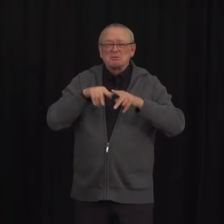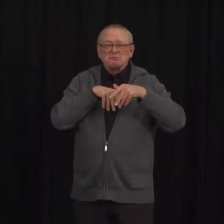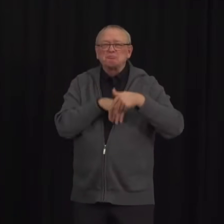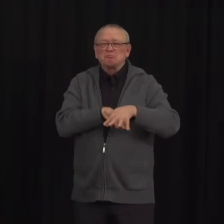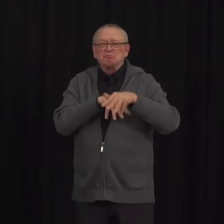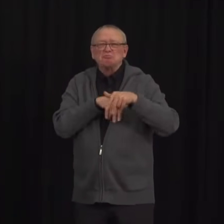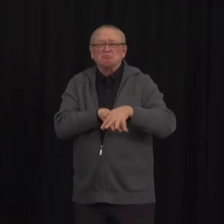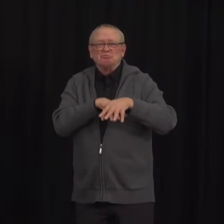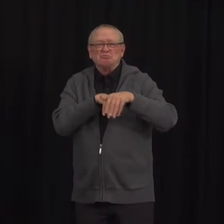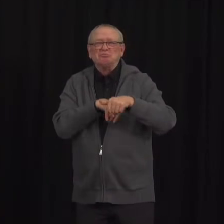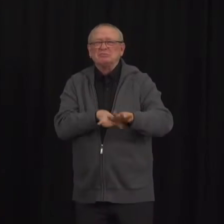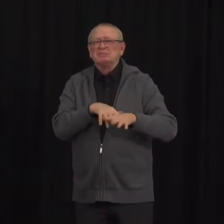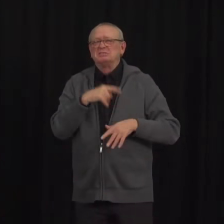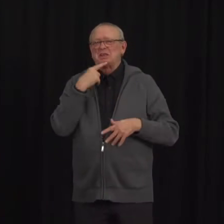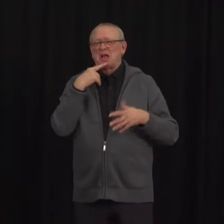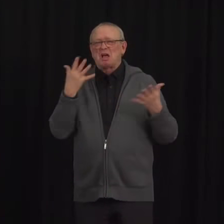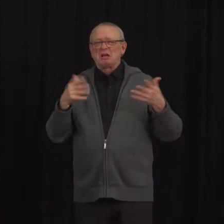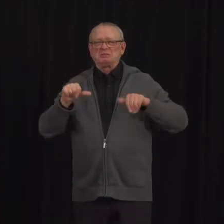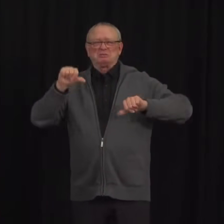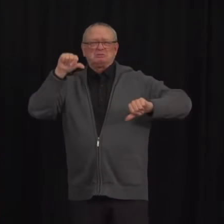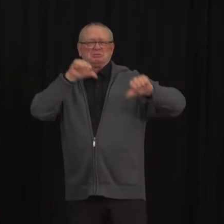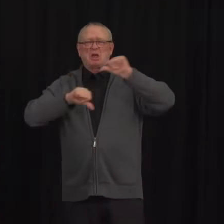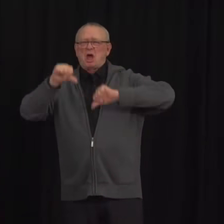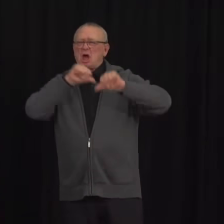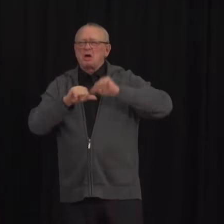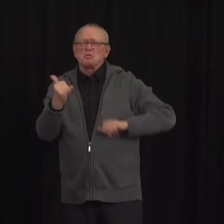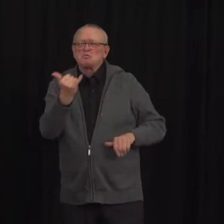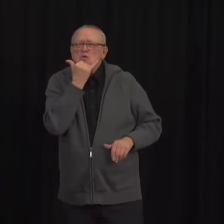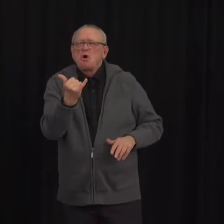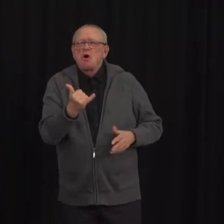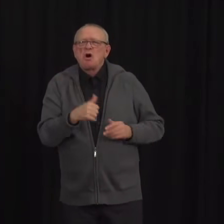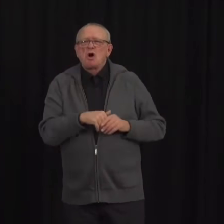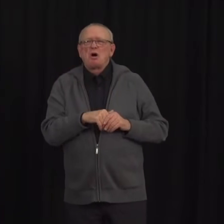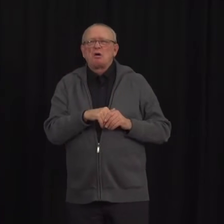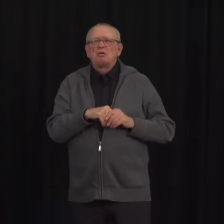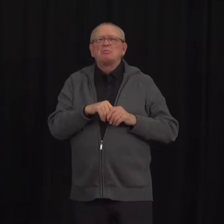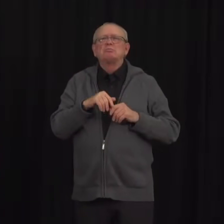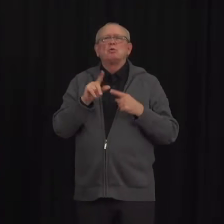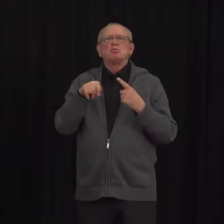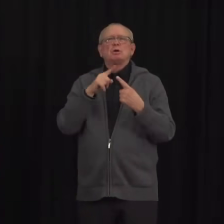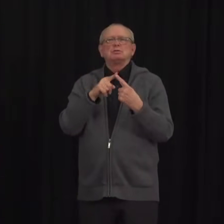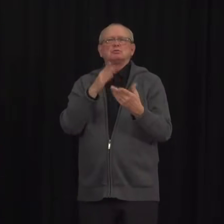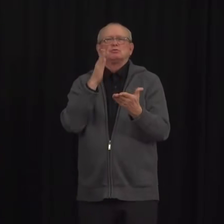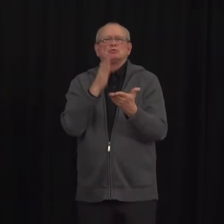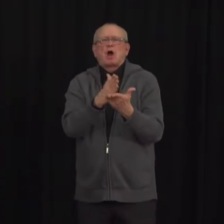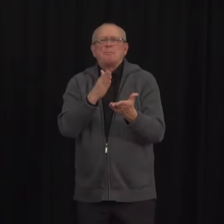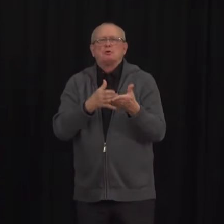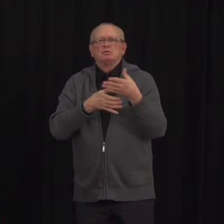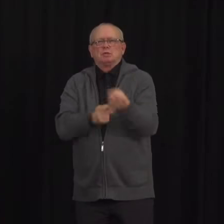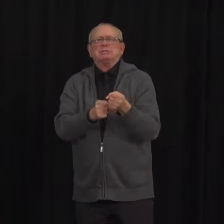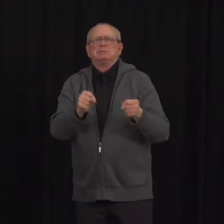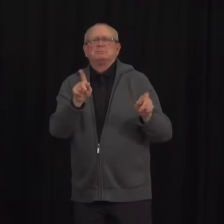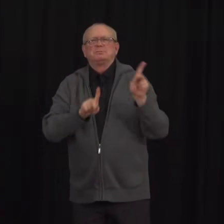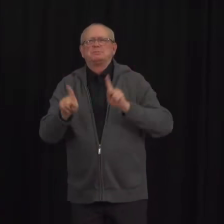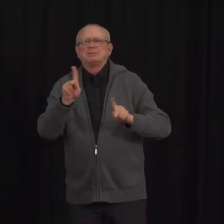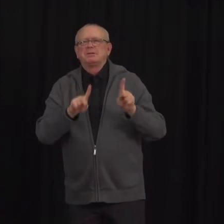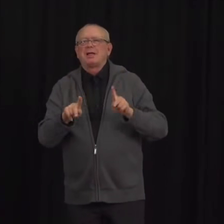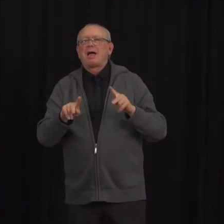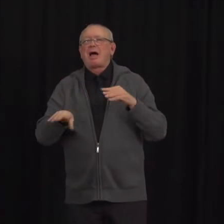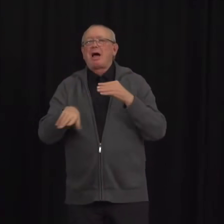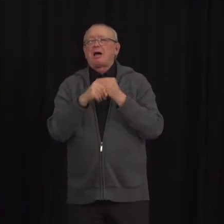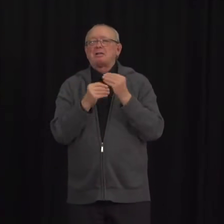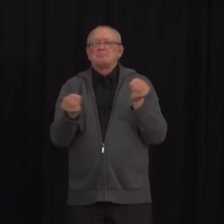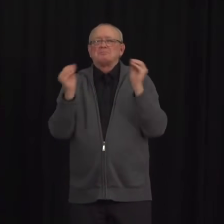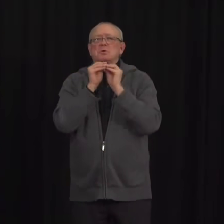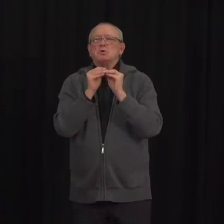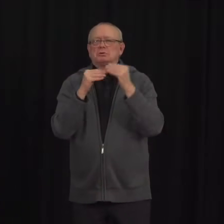the science you've shared with us. At what point do you and the government stop trusting the people, as it were, and perhaps add more teeth to various enforcement measures